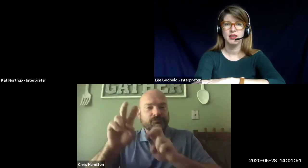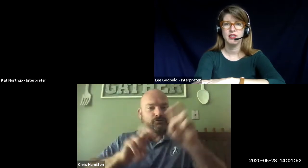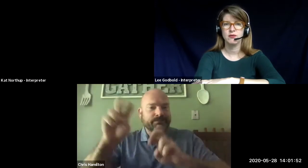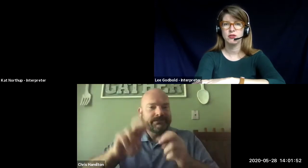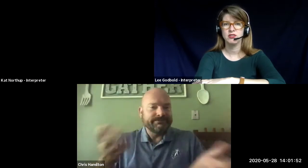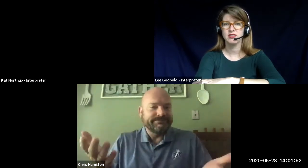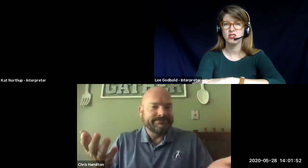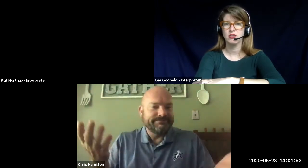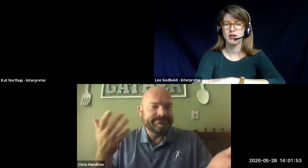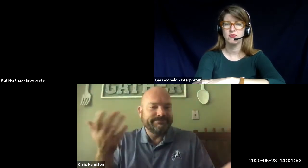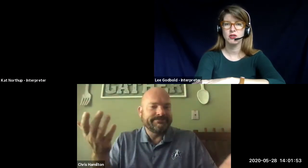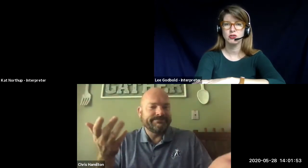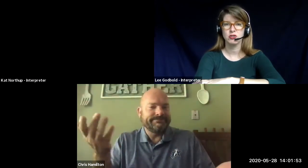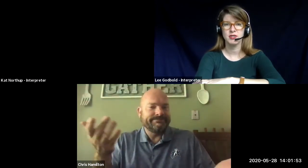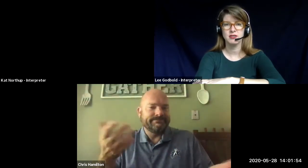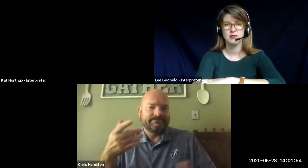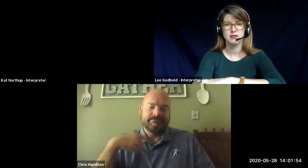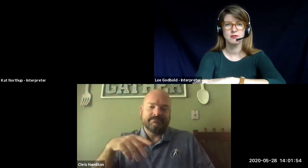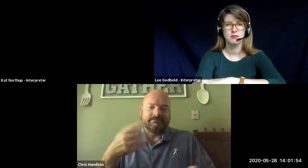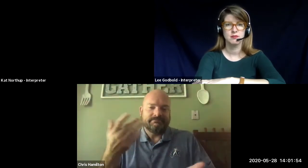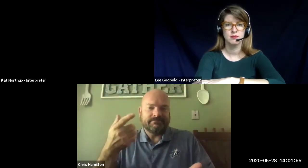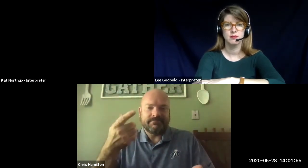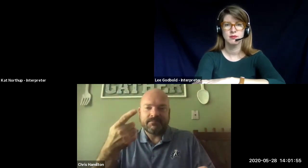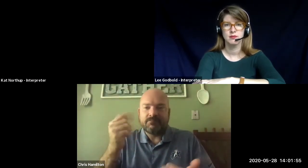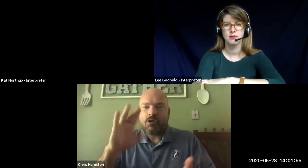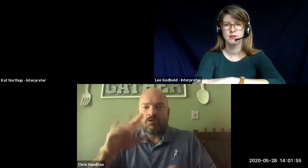Any further discussion about fall tournaments?